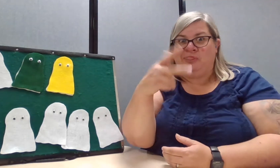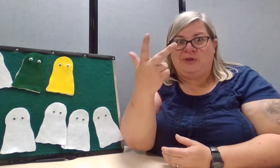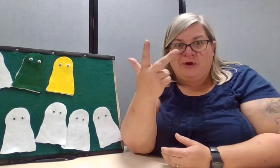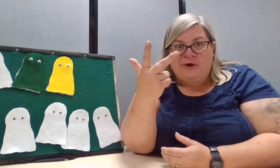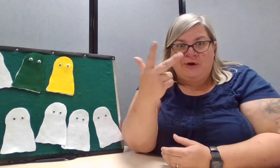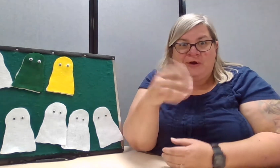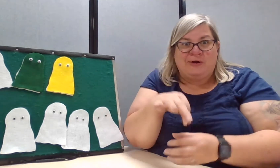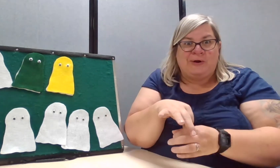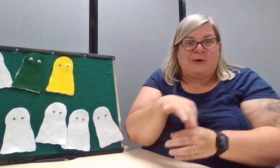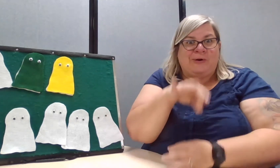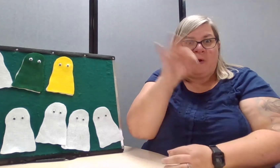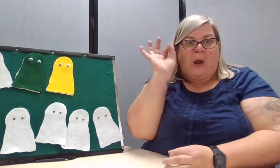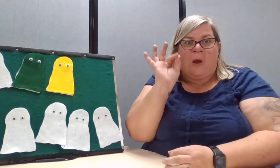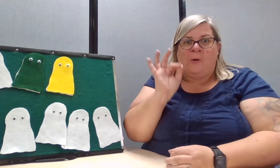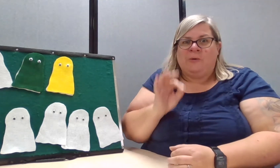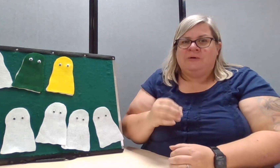So the third little ghost